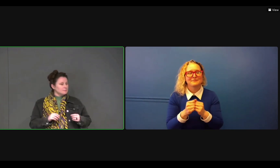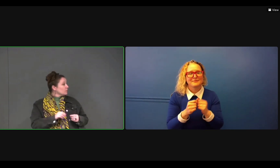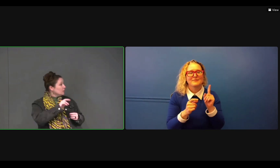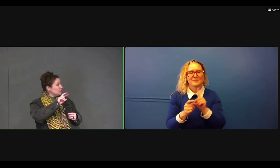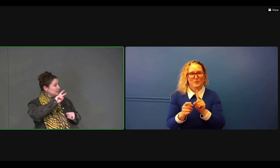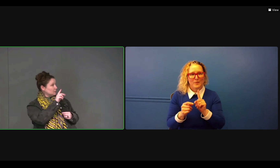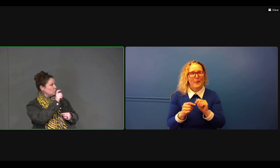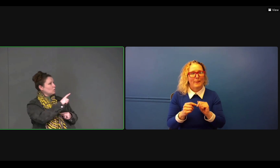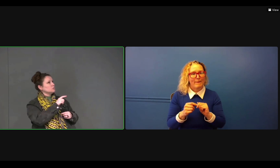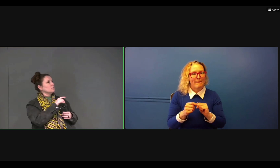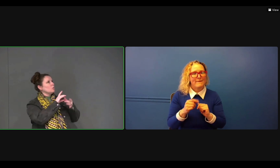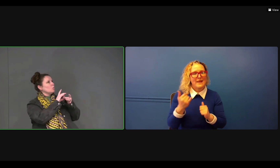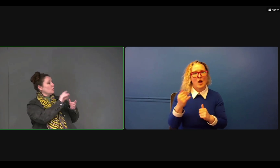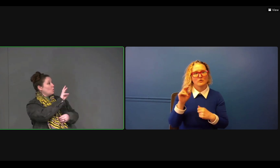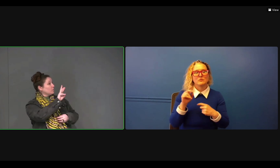Yes, if I may.